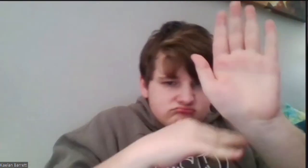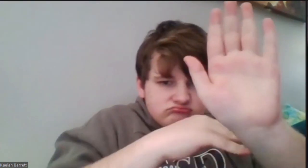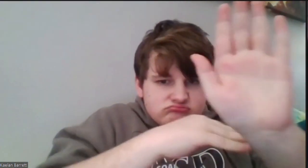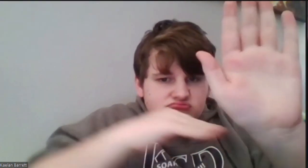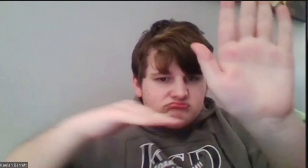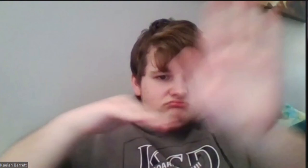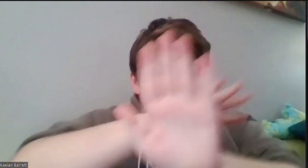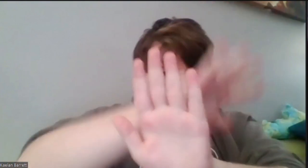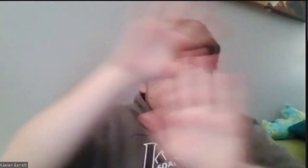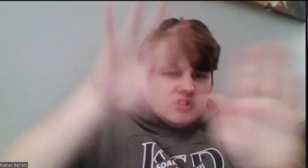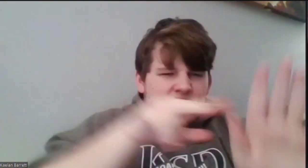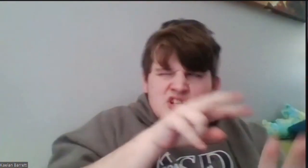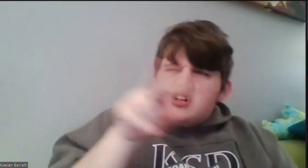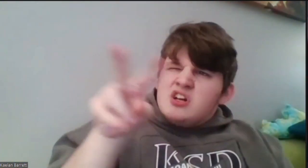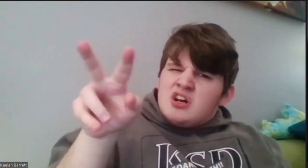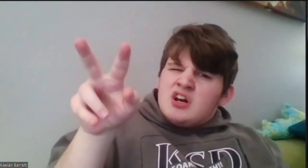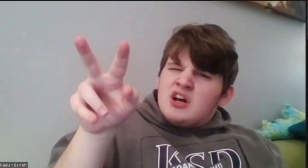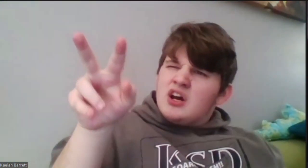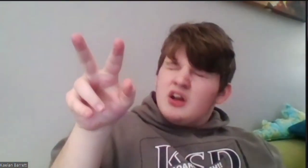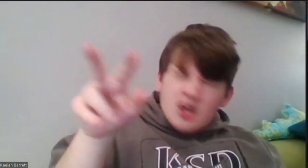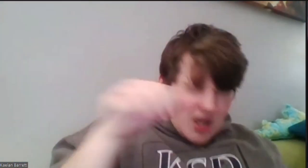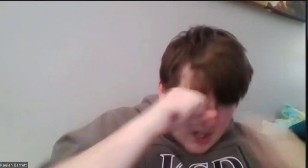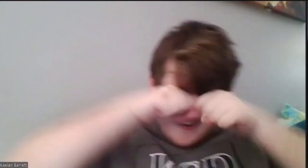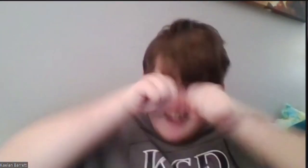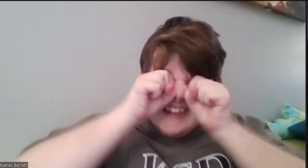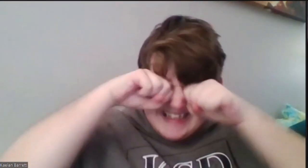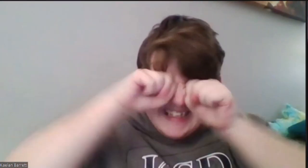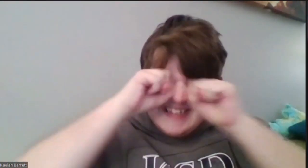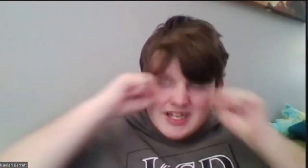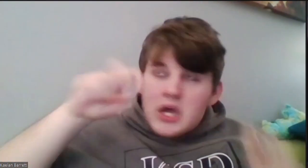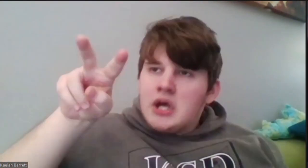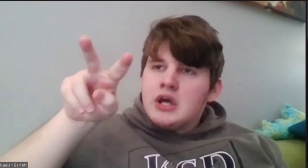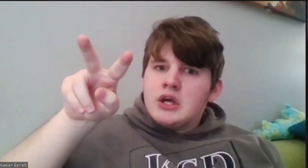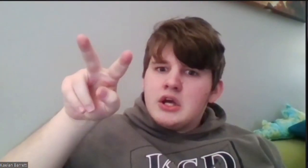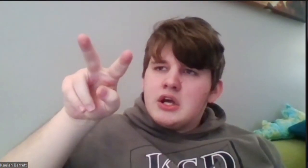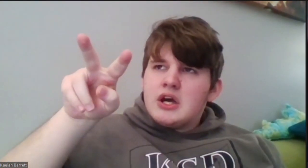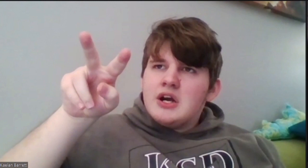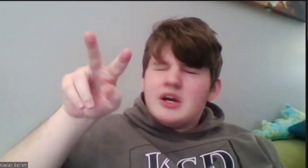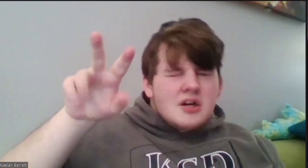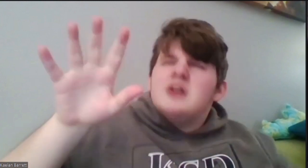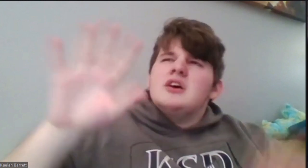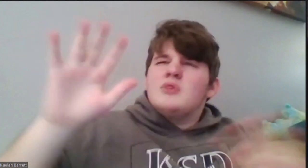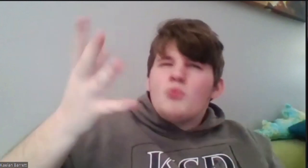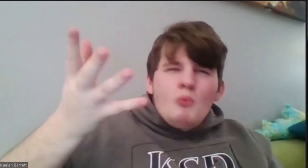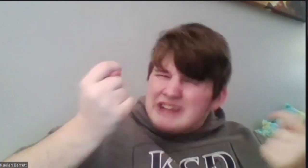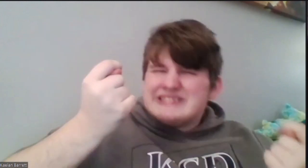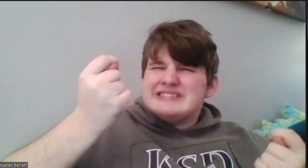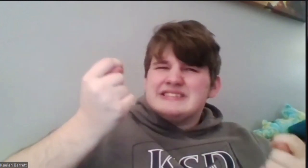it, shining underneath and all around his door. It's glowing bright. Scrooge wipes his eyes to make sure he knows what